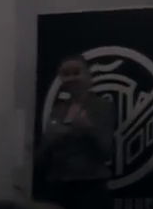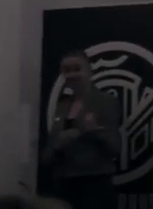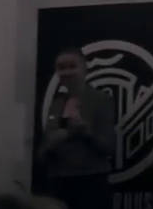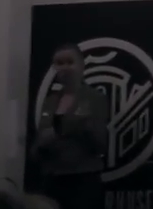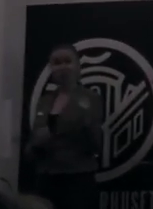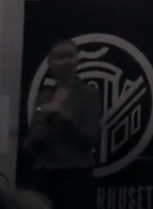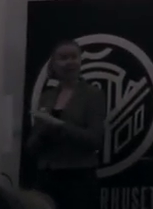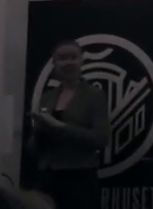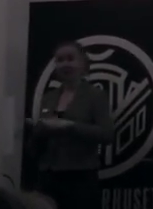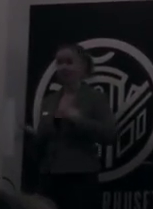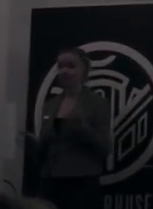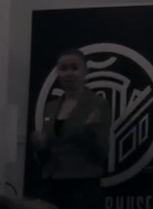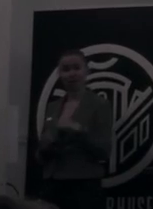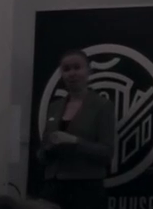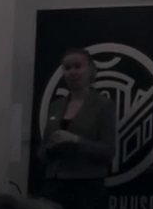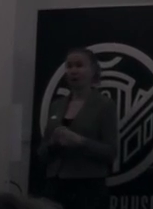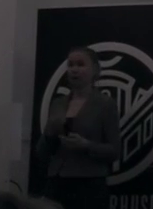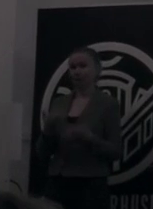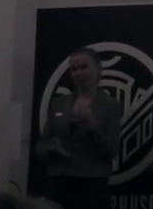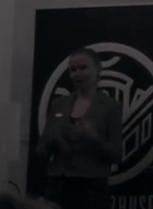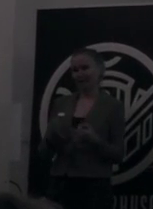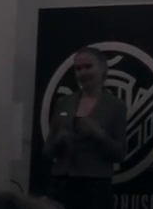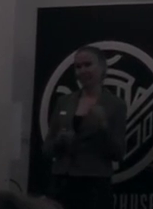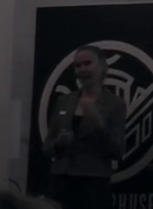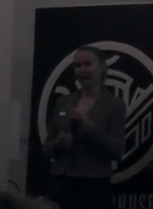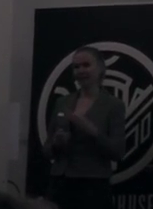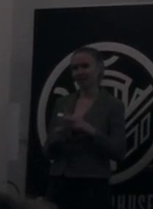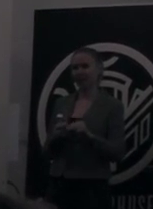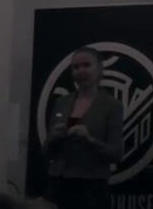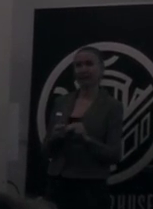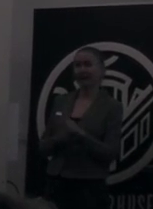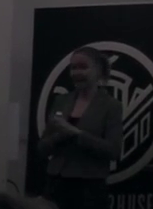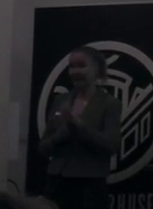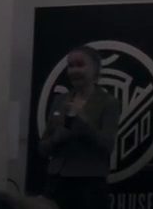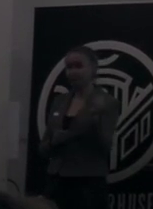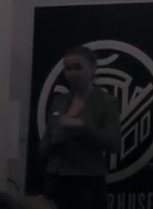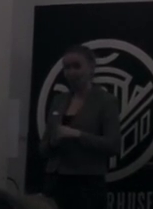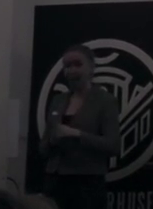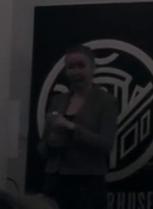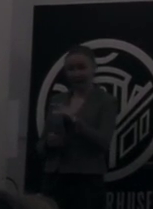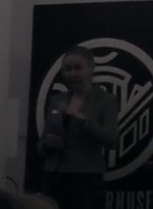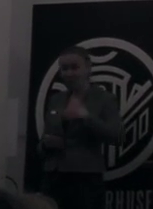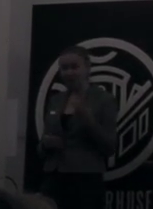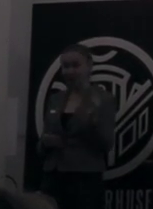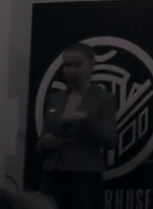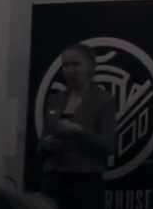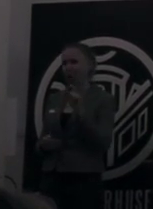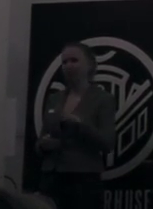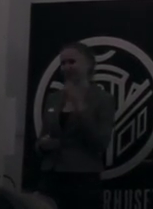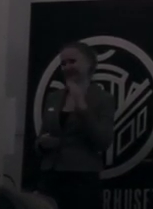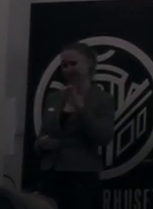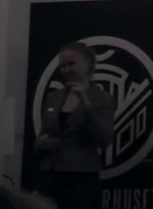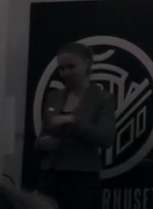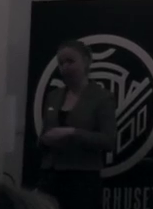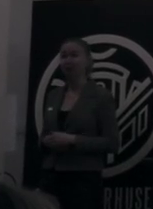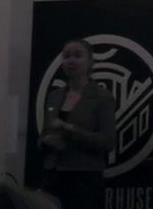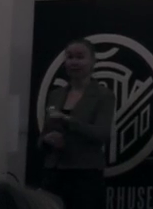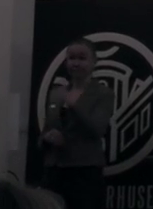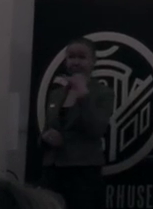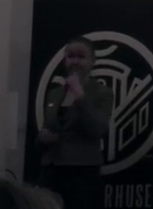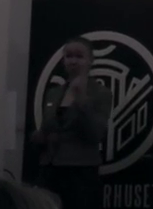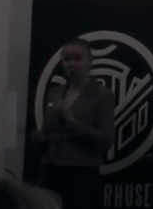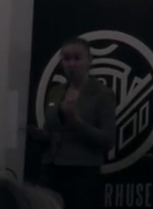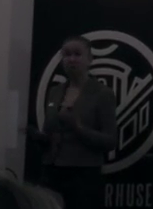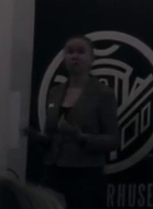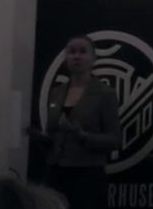That's usually the Harvey Milk's thing. "We can't get anyone, no one can come, can you come?" And so they call us.